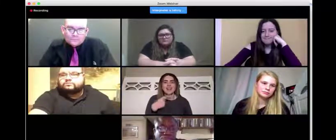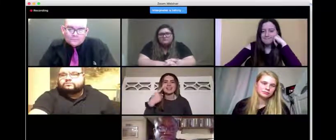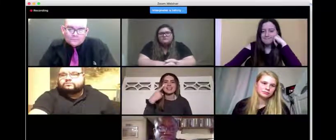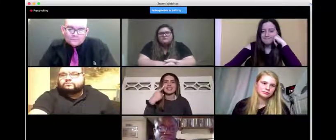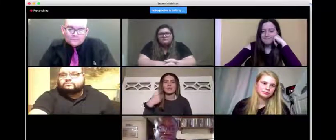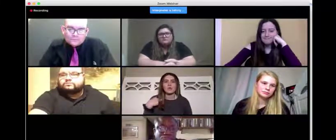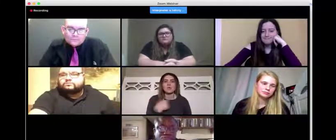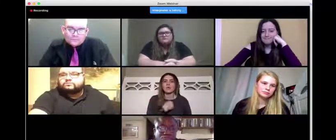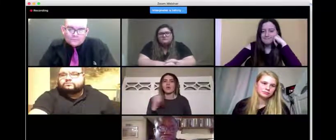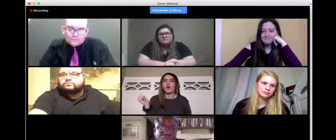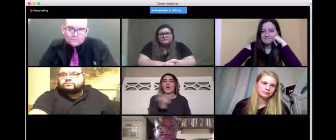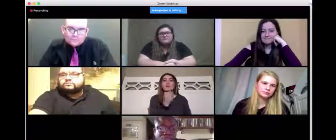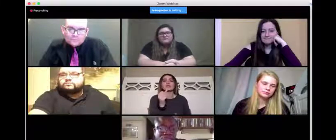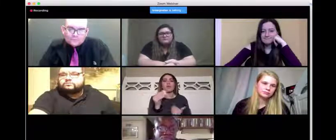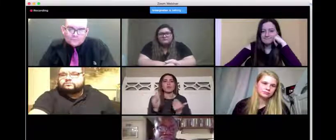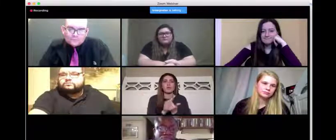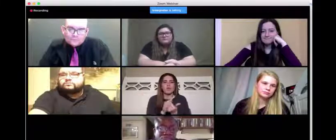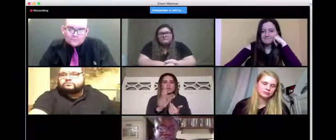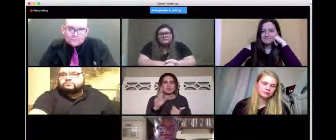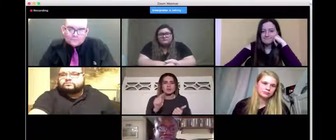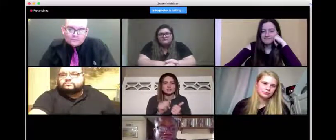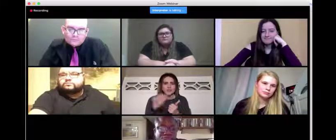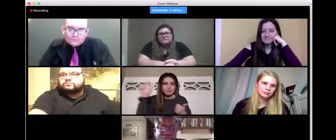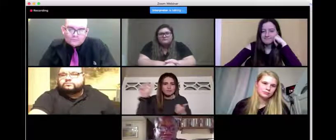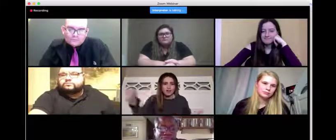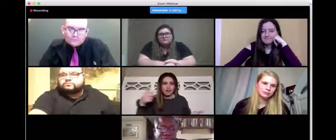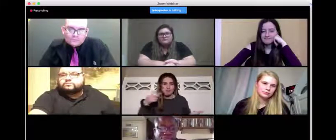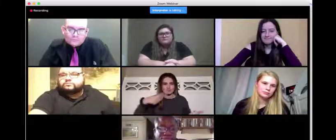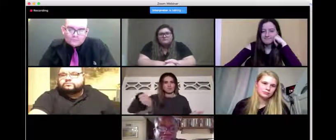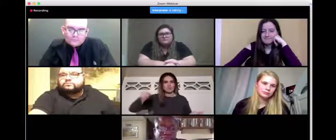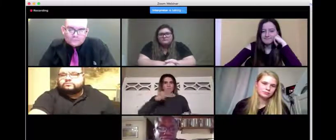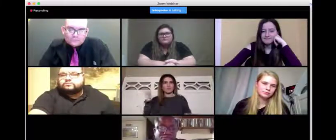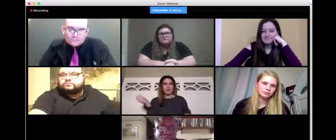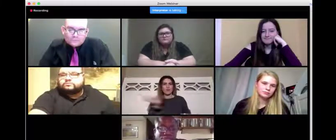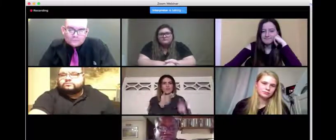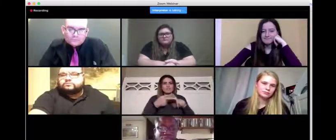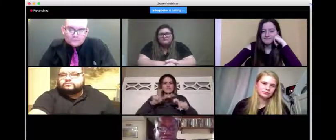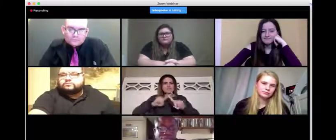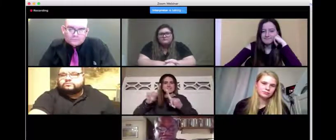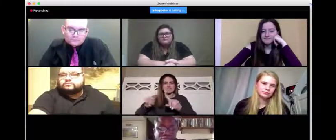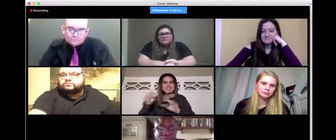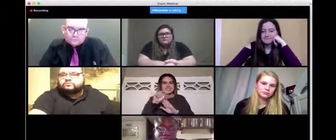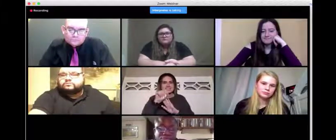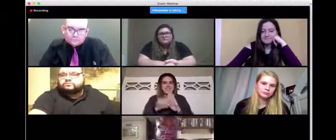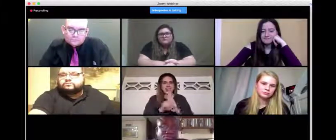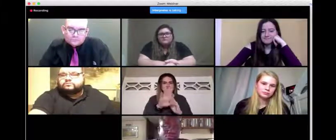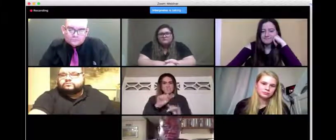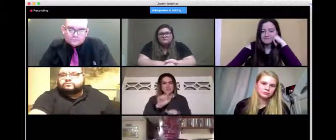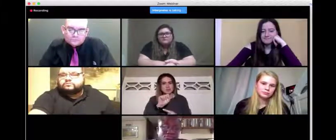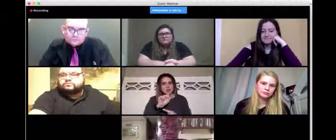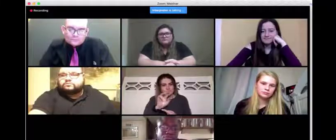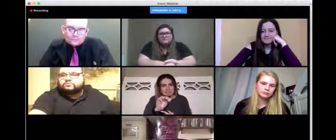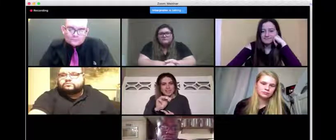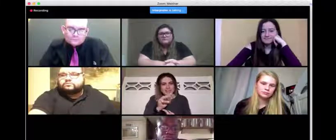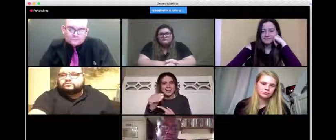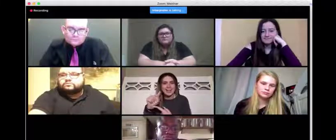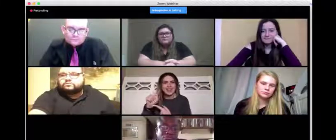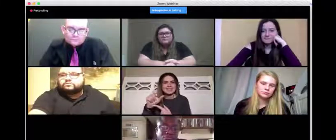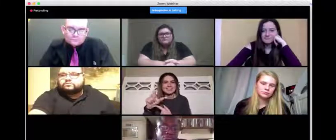but yet we're all far apart. We're all from different states. But so social media and ASL is really connecting us all, and I think that that's